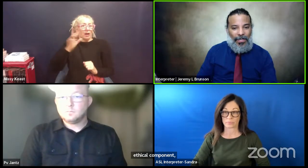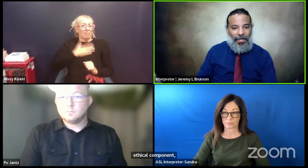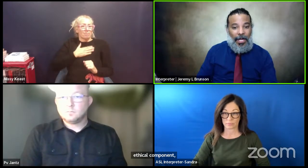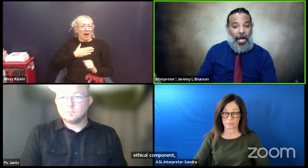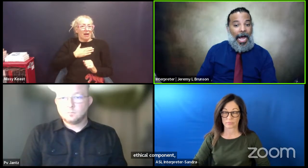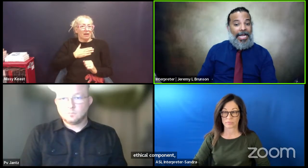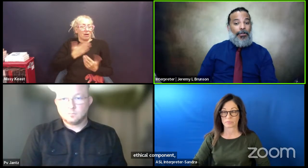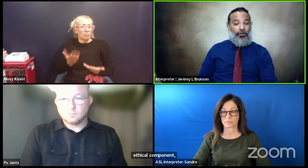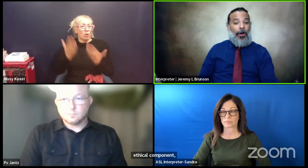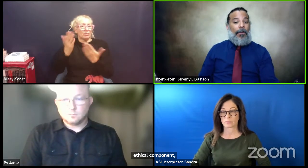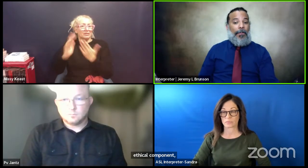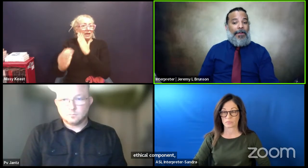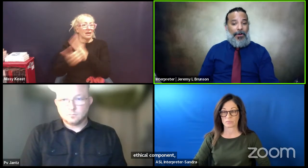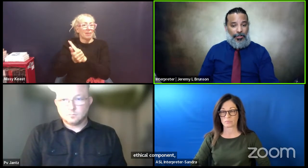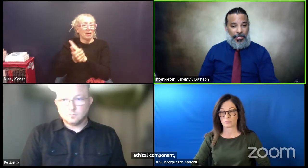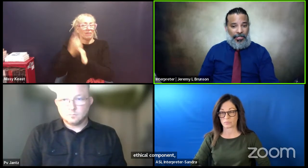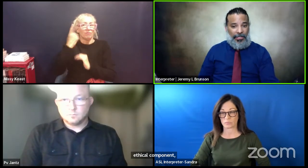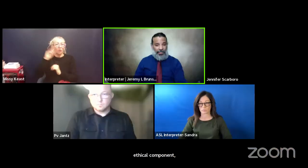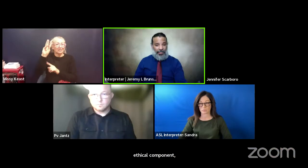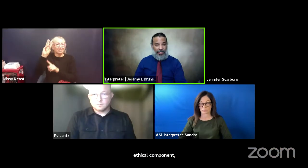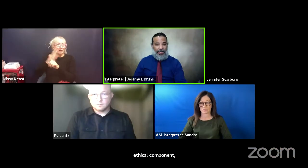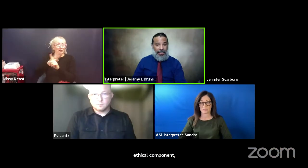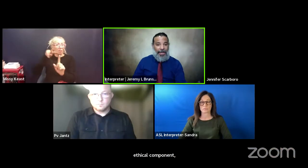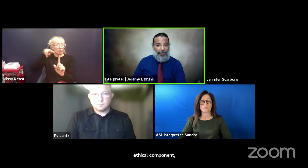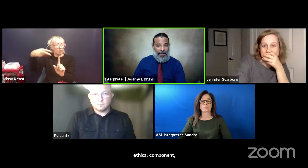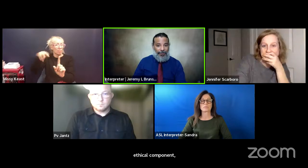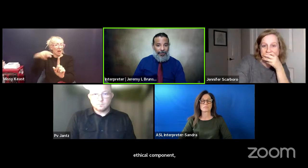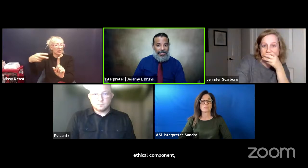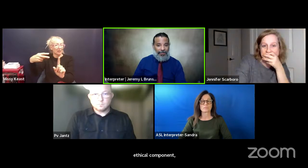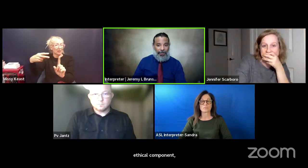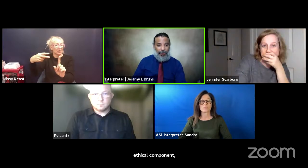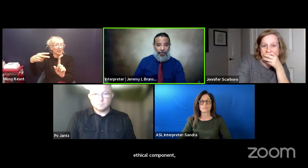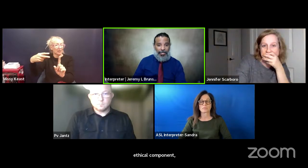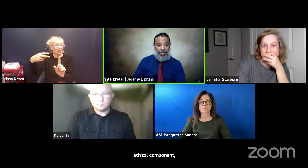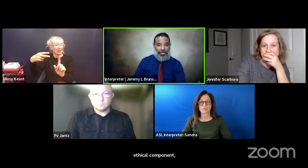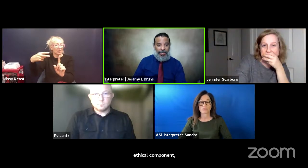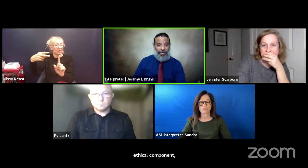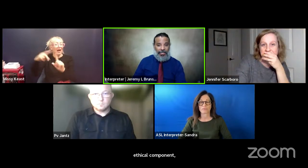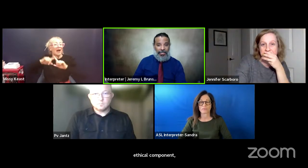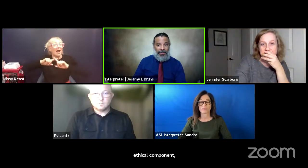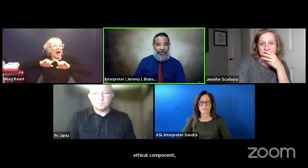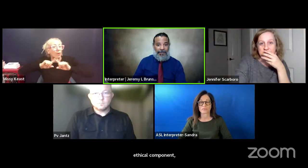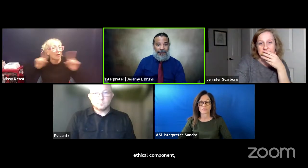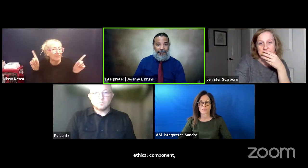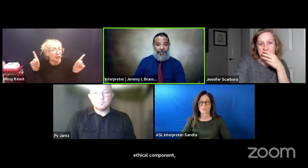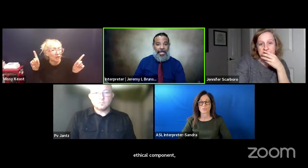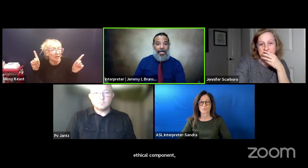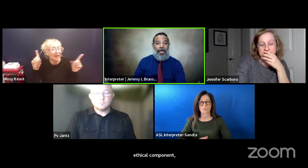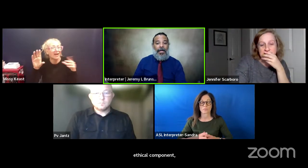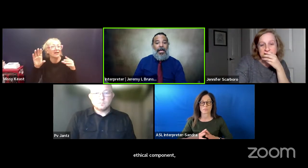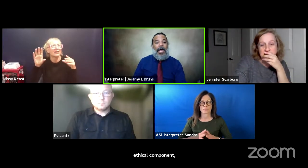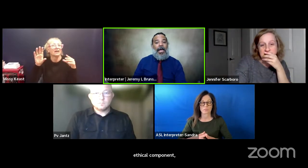So I can withdraw my motion, the amendment for the 6-month probation.